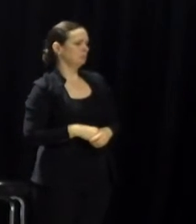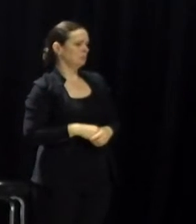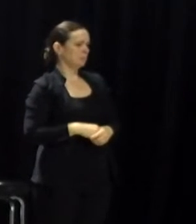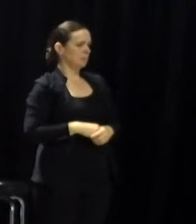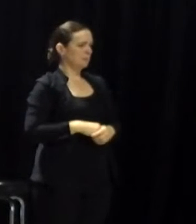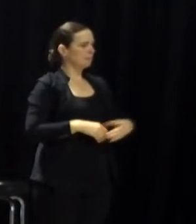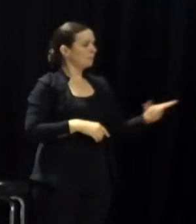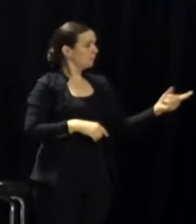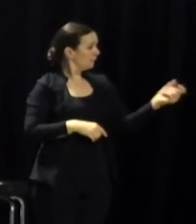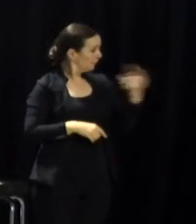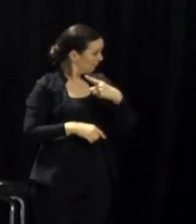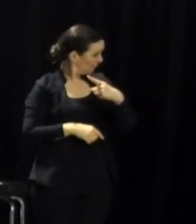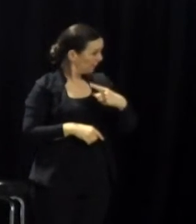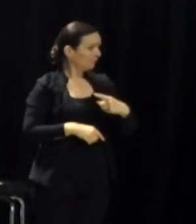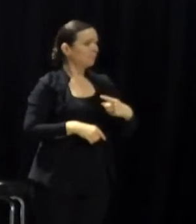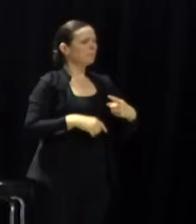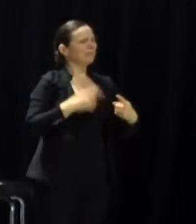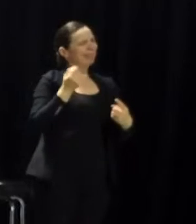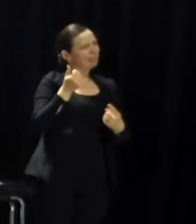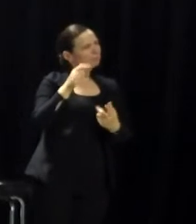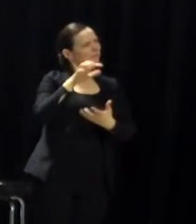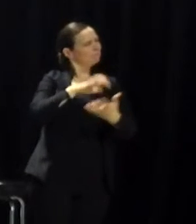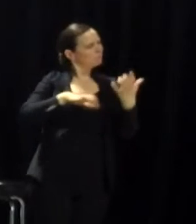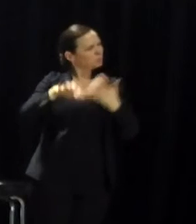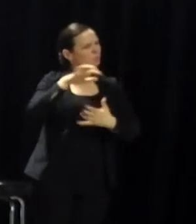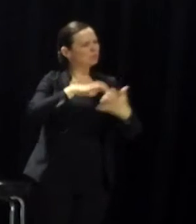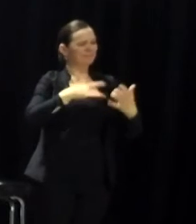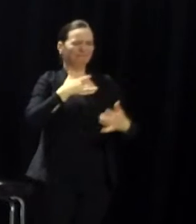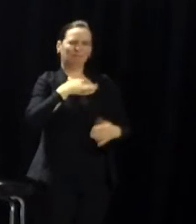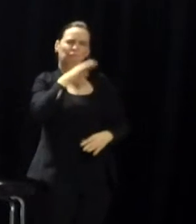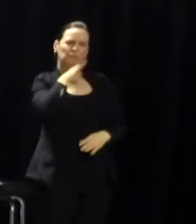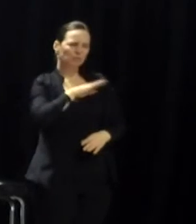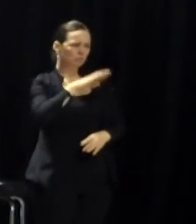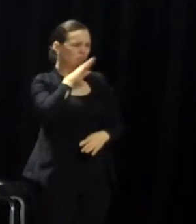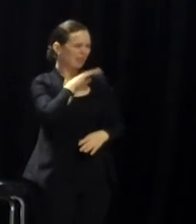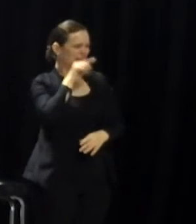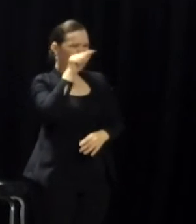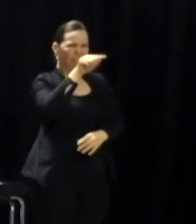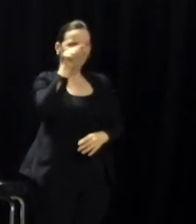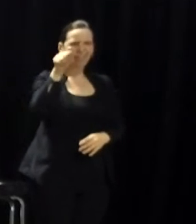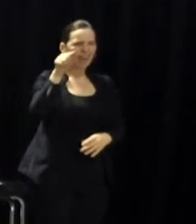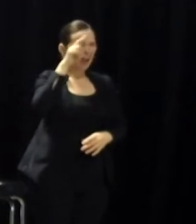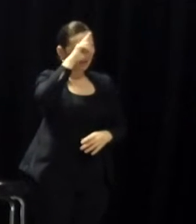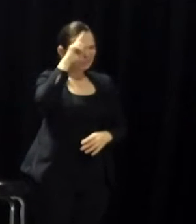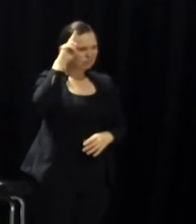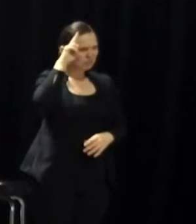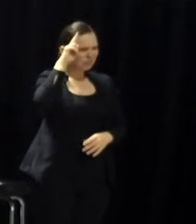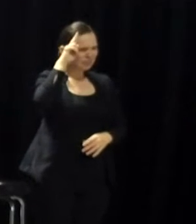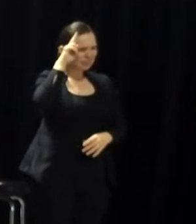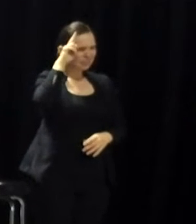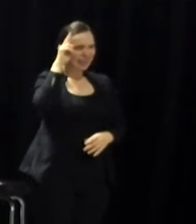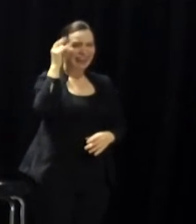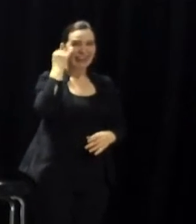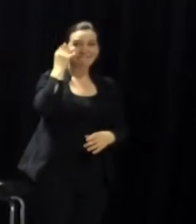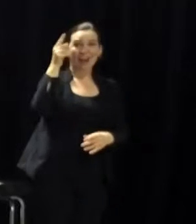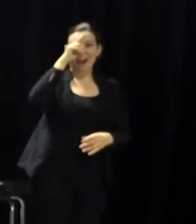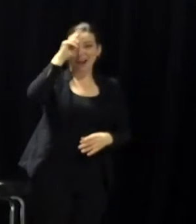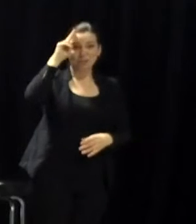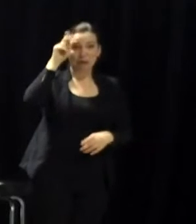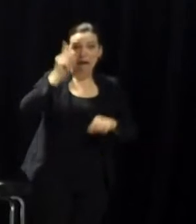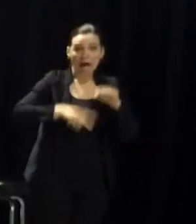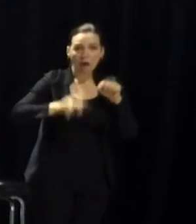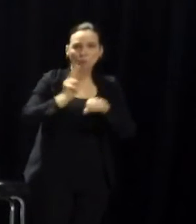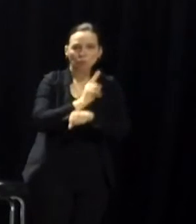widespread frustration about this idea of vaccines sitting unused on the shelf. And even Governor Cuomo